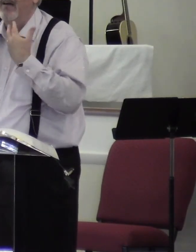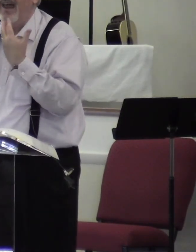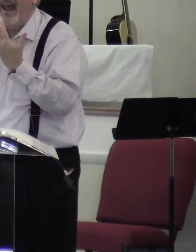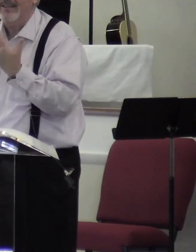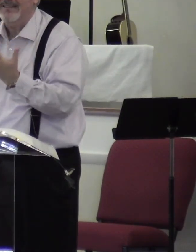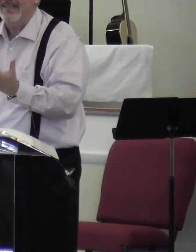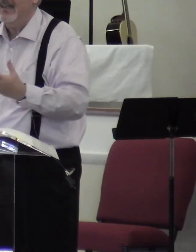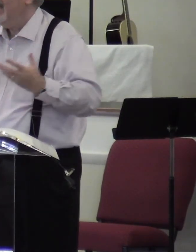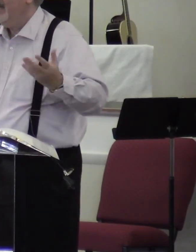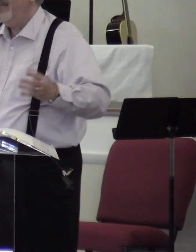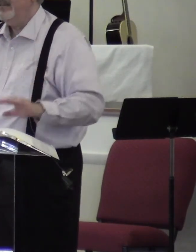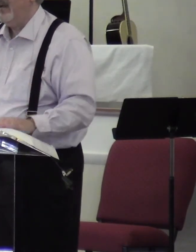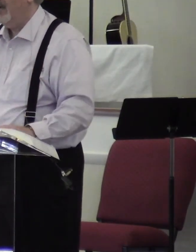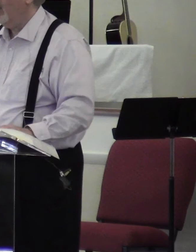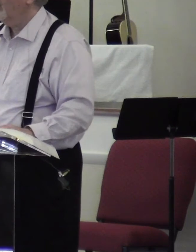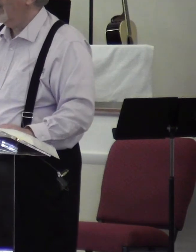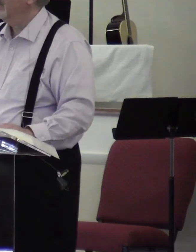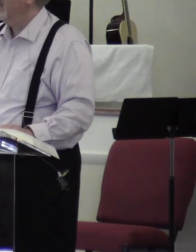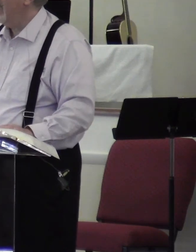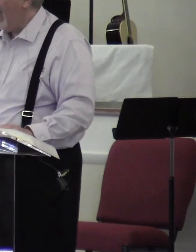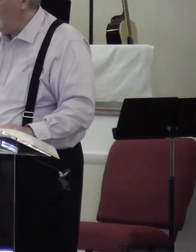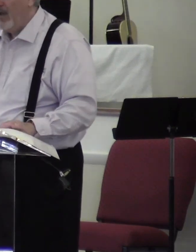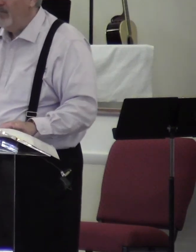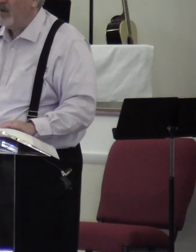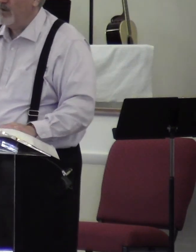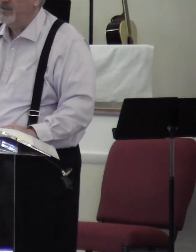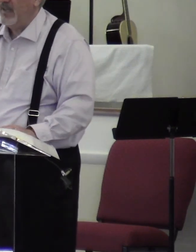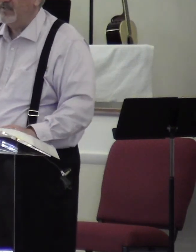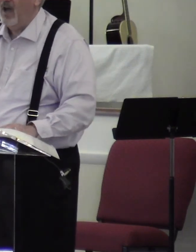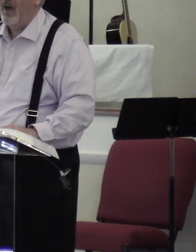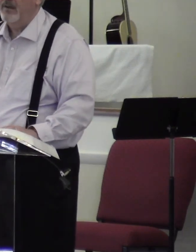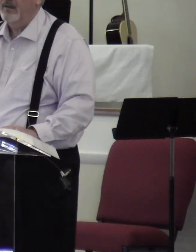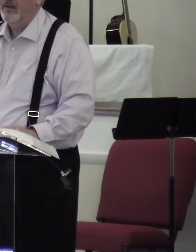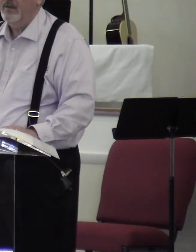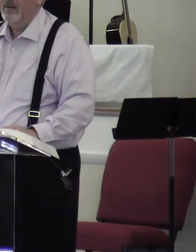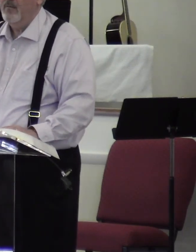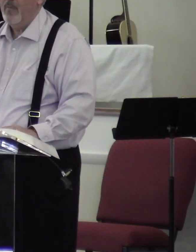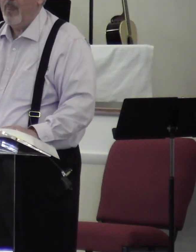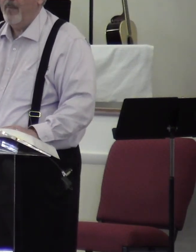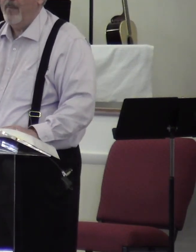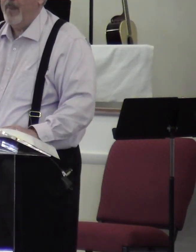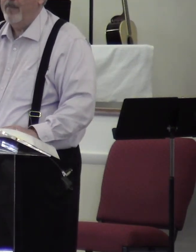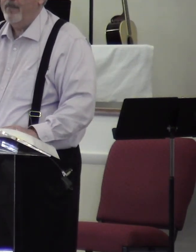learn how to access it. Now, that's a lifelong process. I'm not going to say it's not.